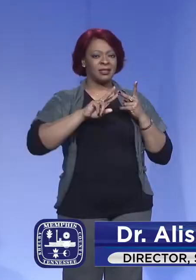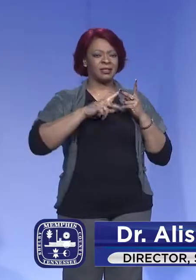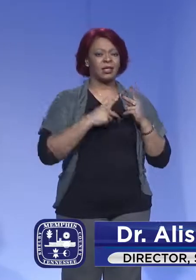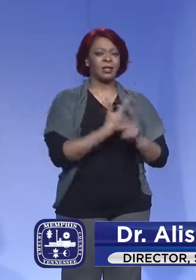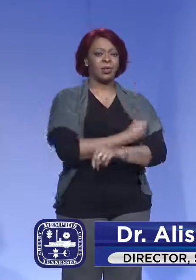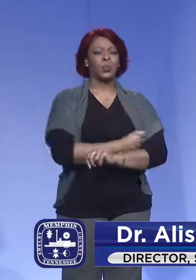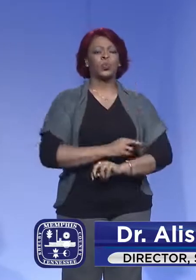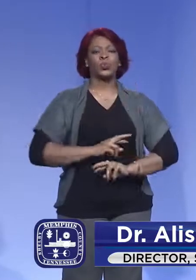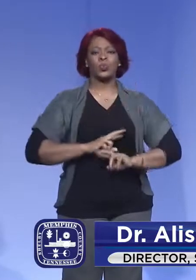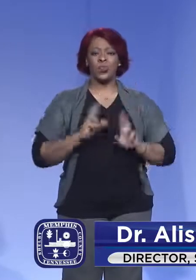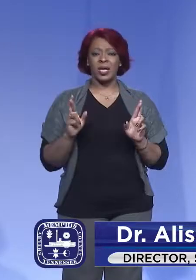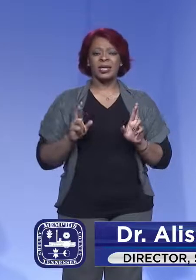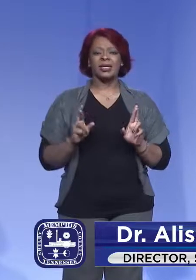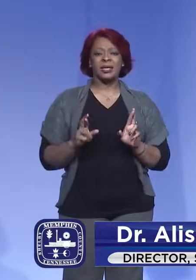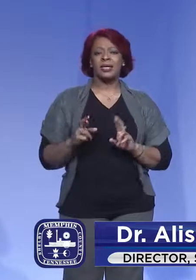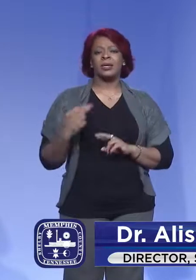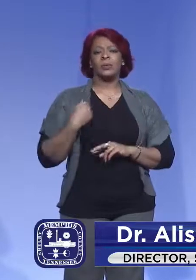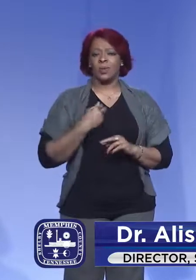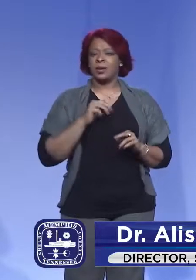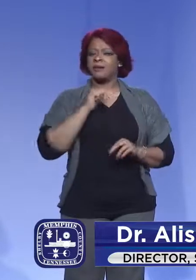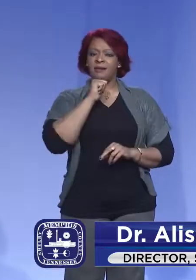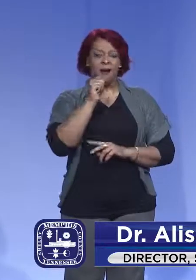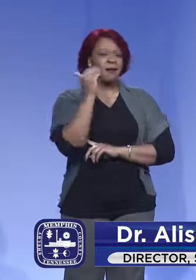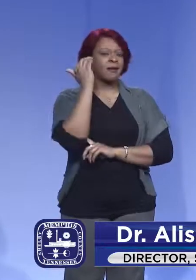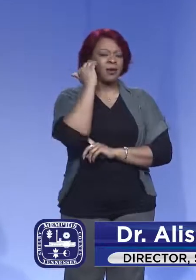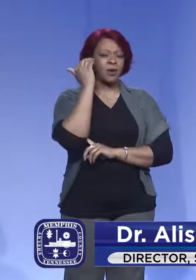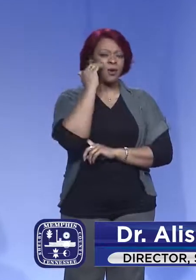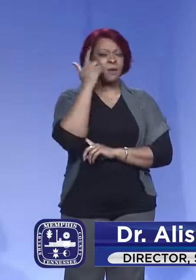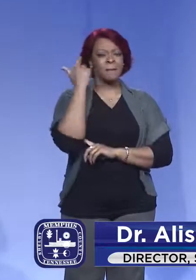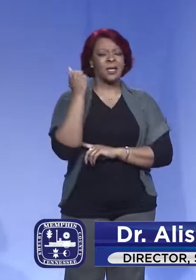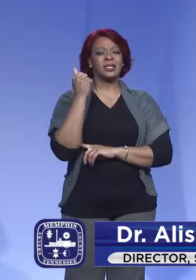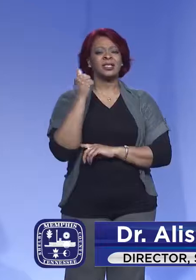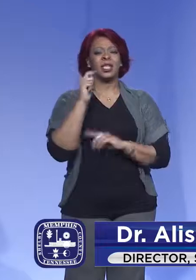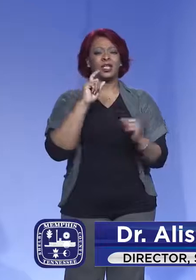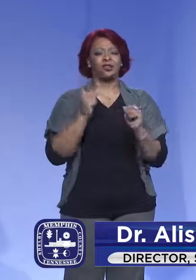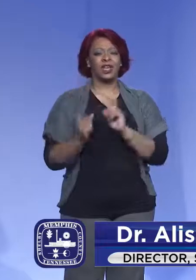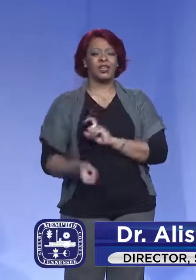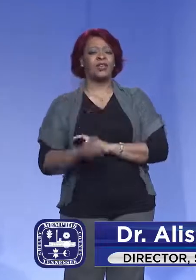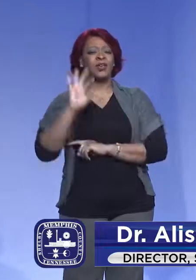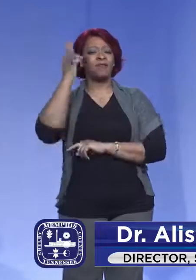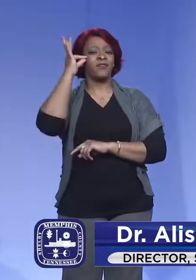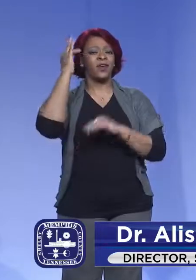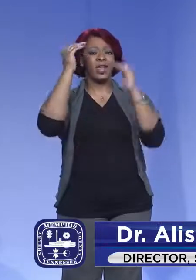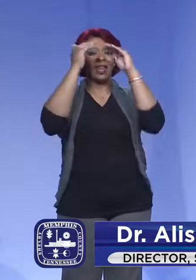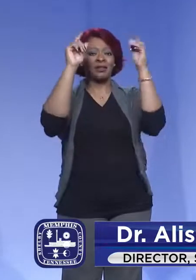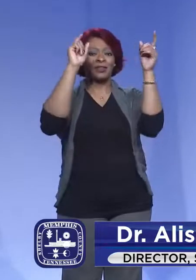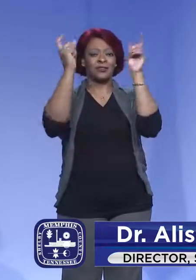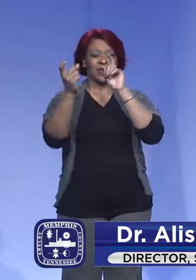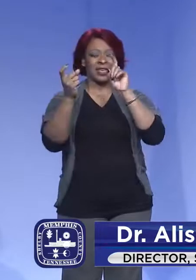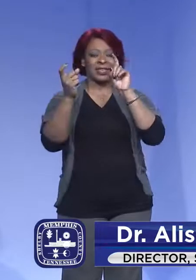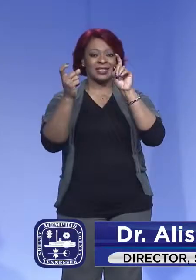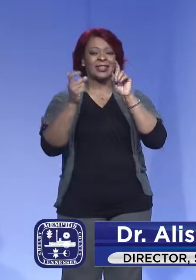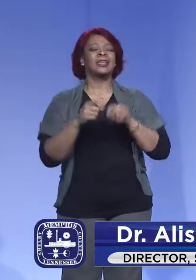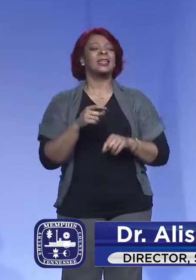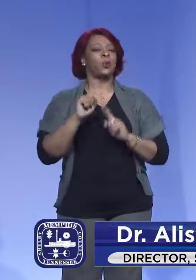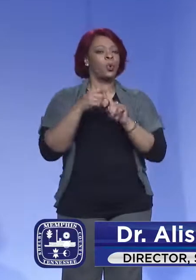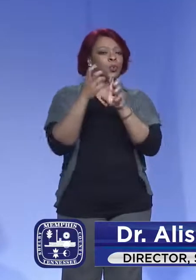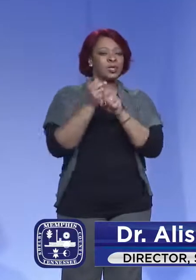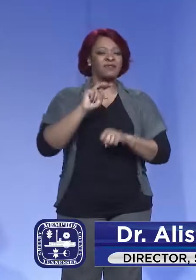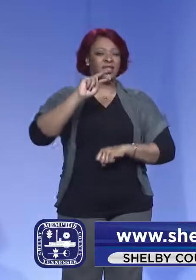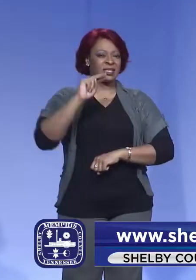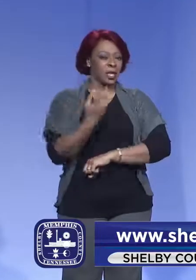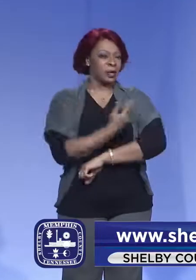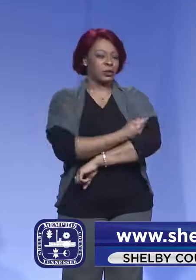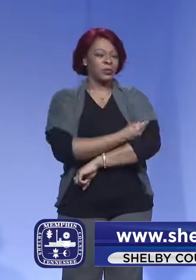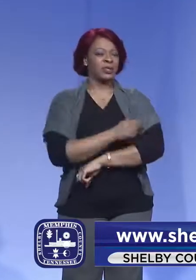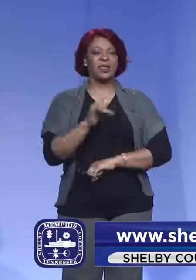were available. We initially did not know, because of the transition at the federal level, when we would get those second doses. But that's really